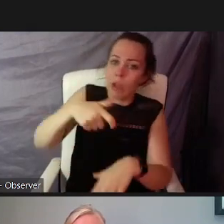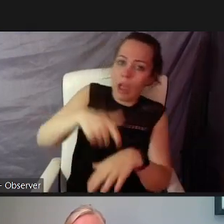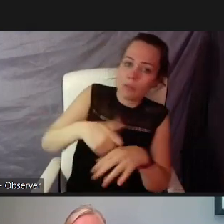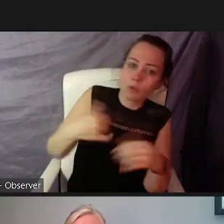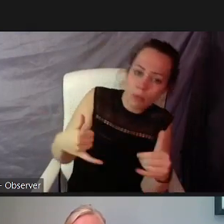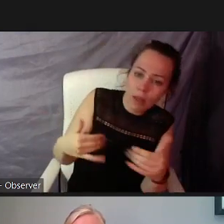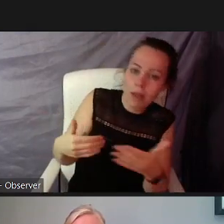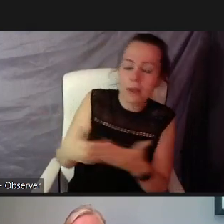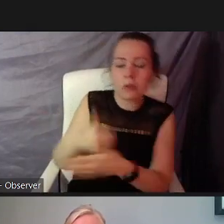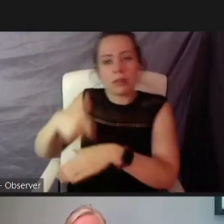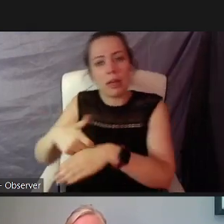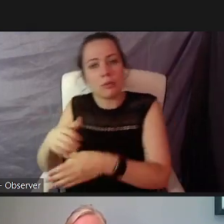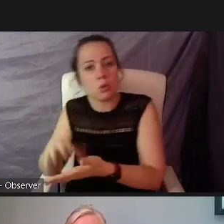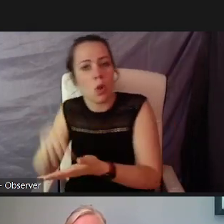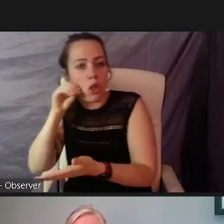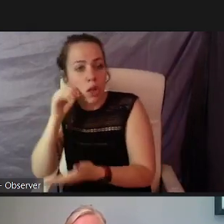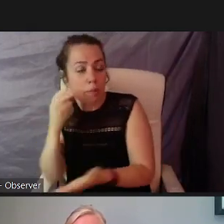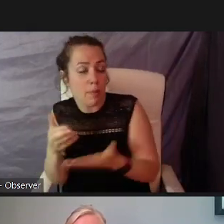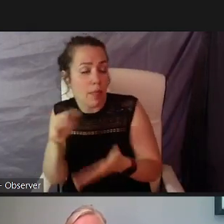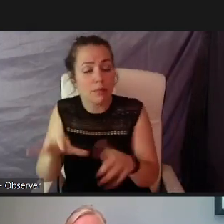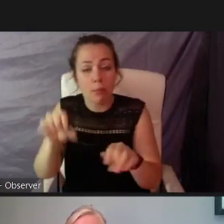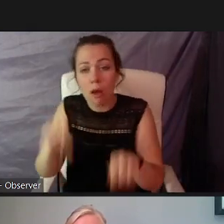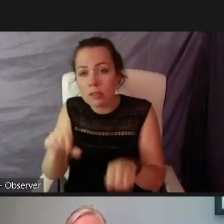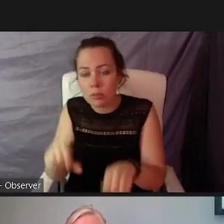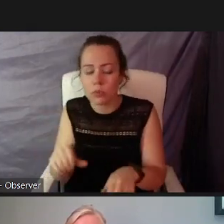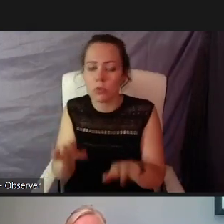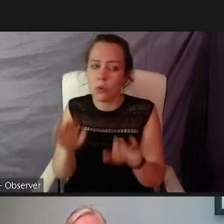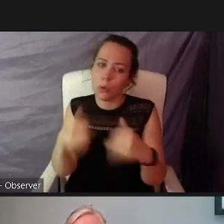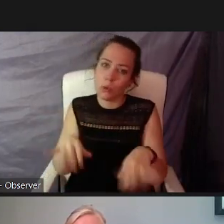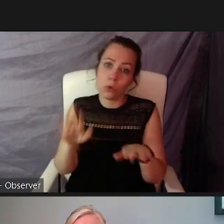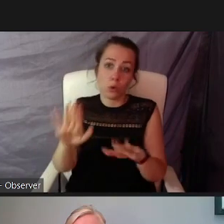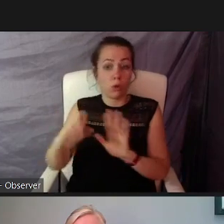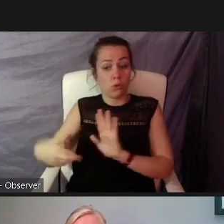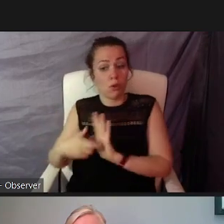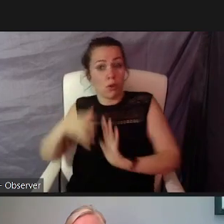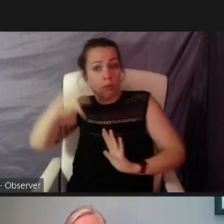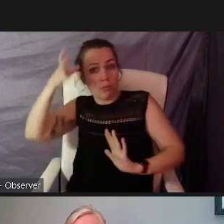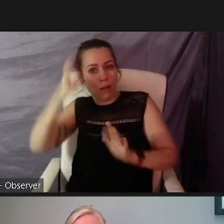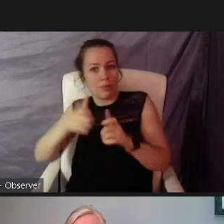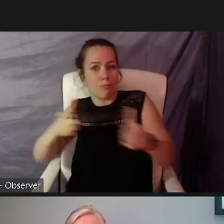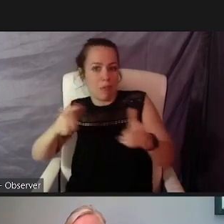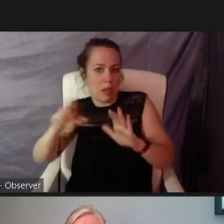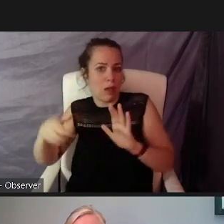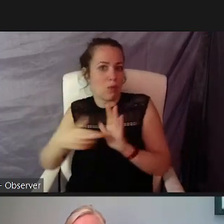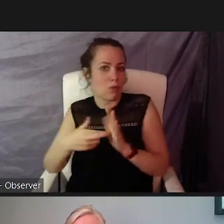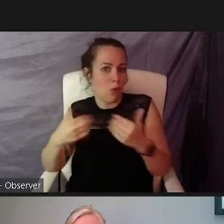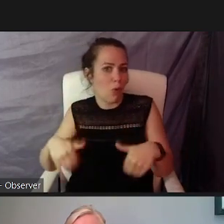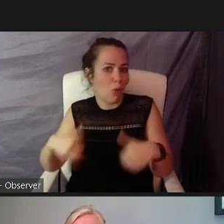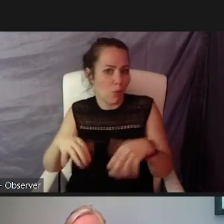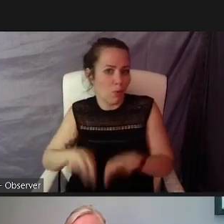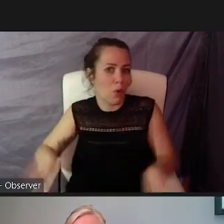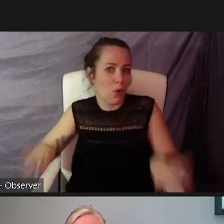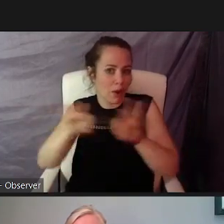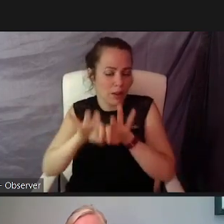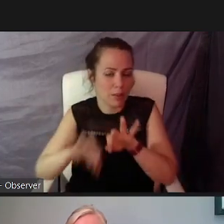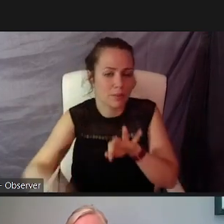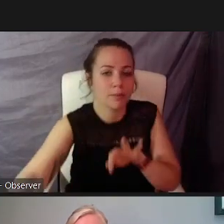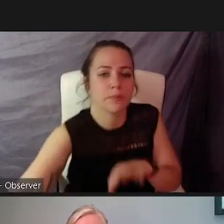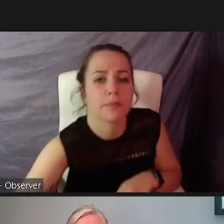So there's a big role that caregivers can play in this. Again. Great advice,